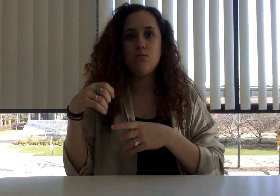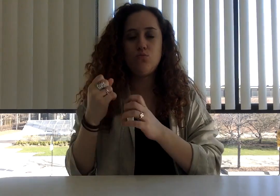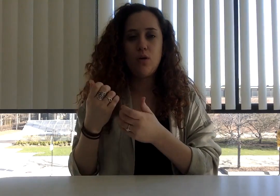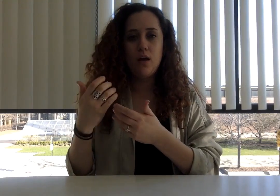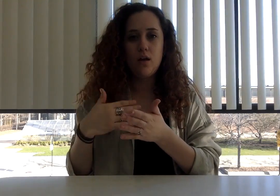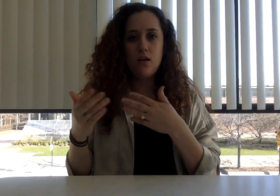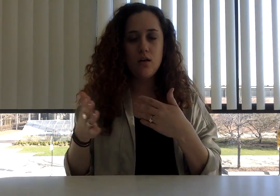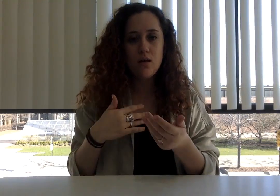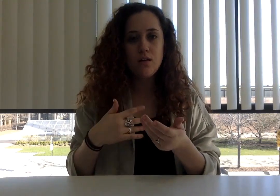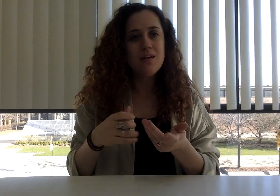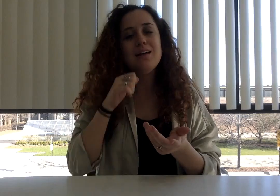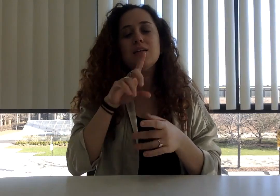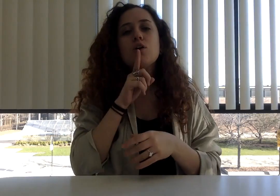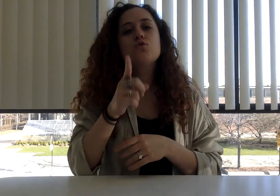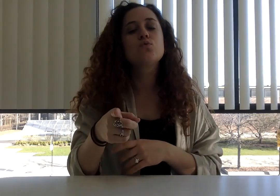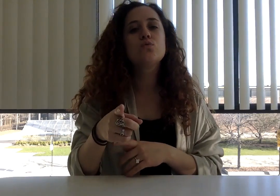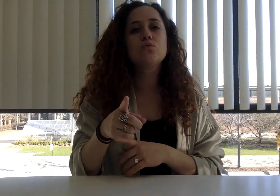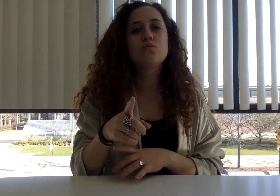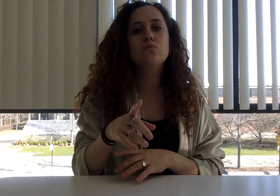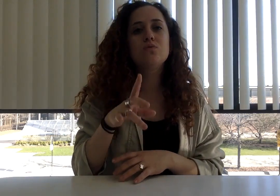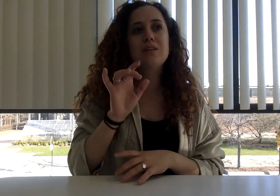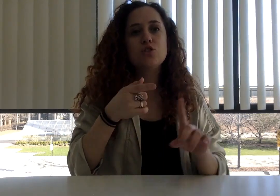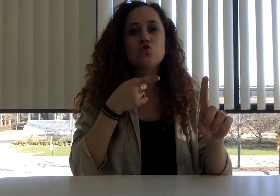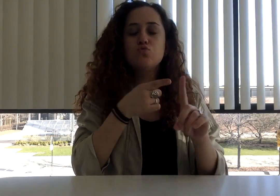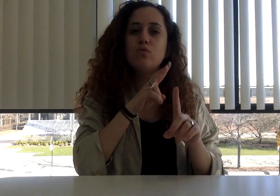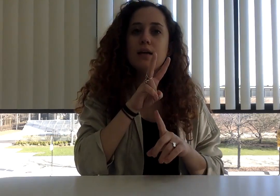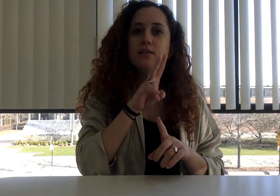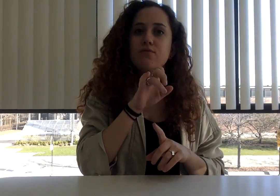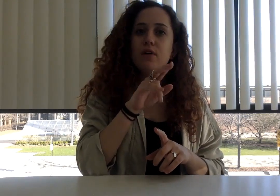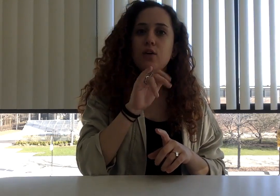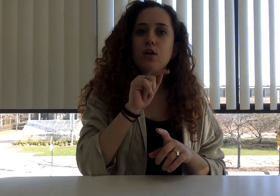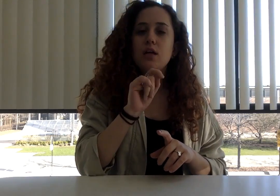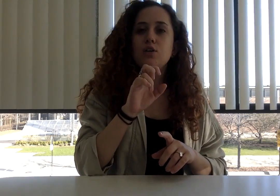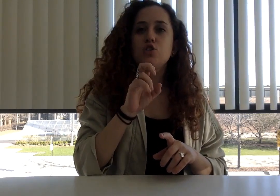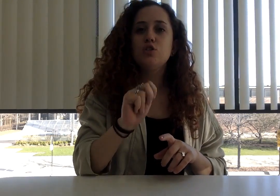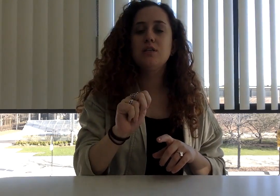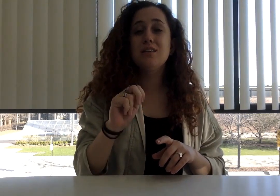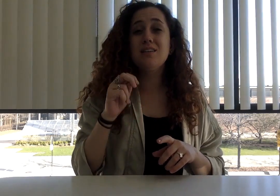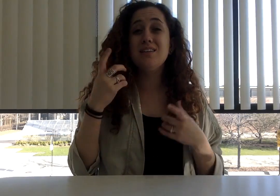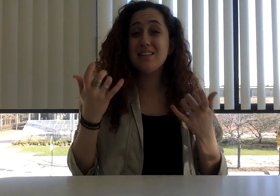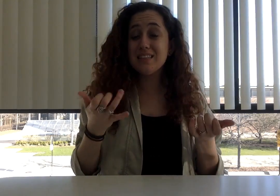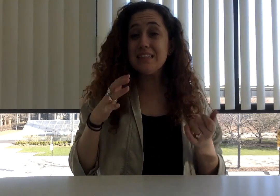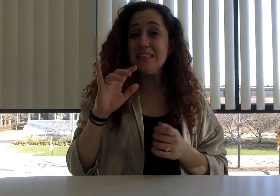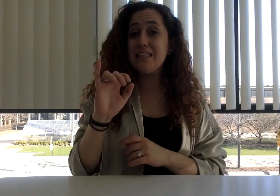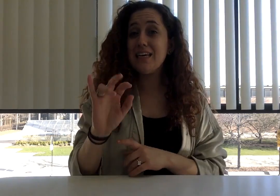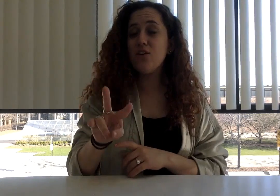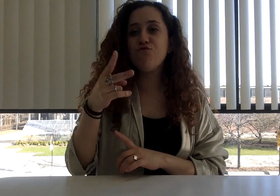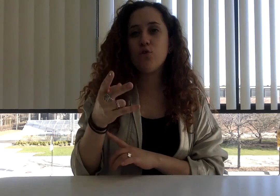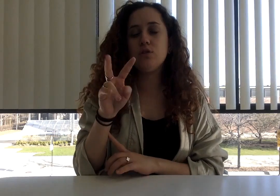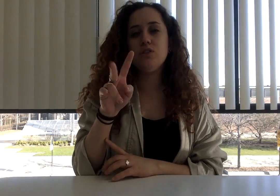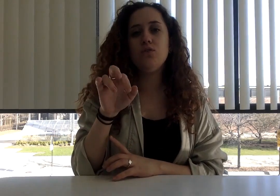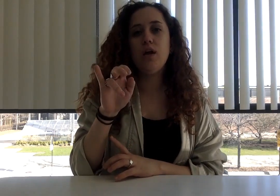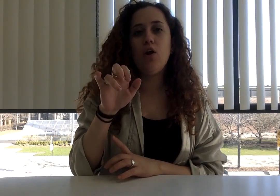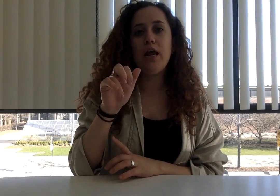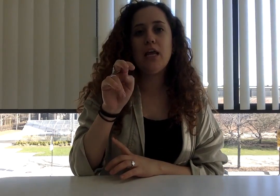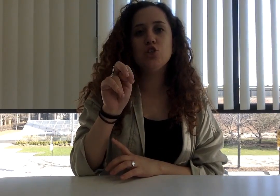Inverse variation, after we find the k value, in this case of 48, means that